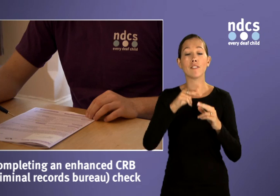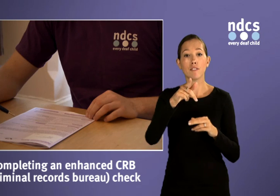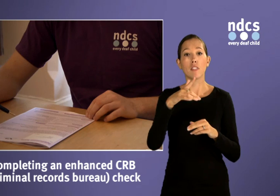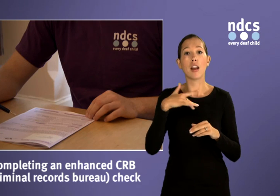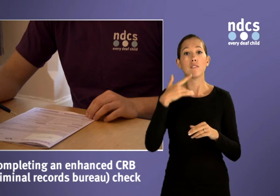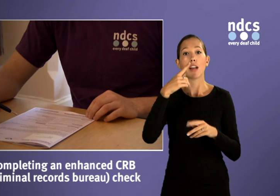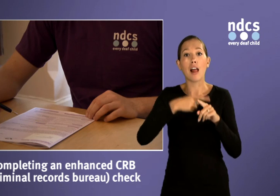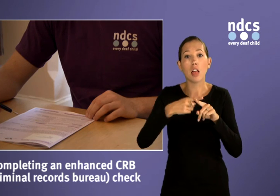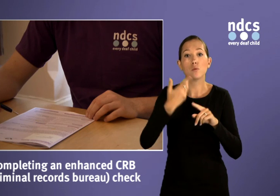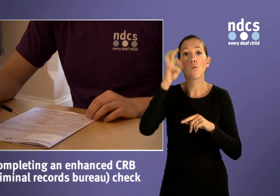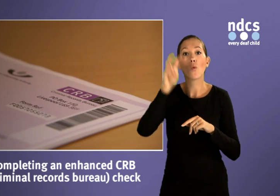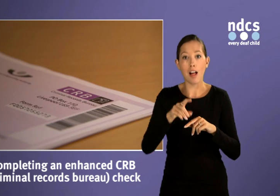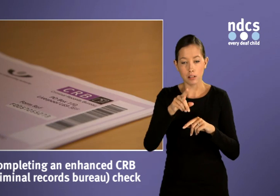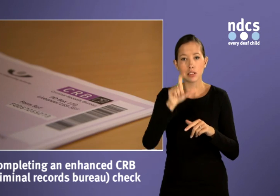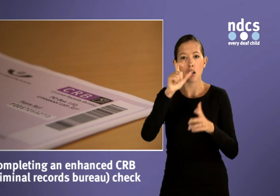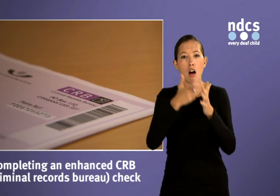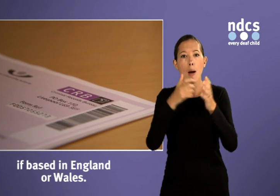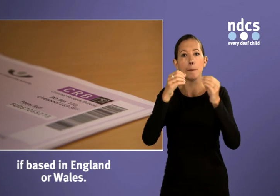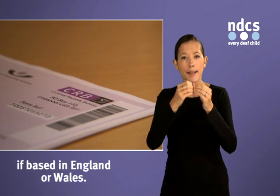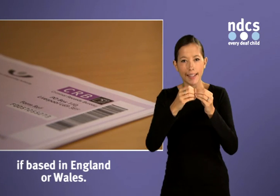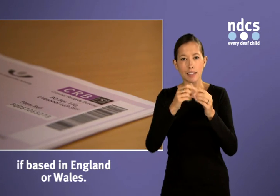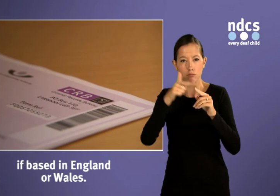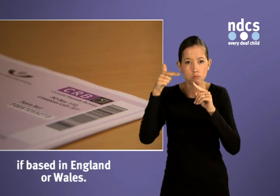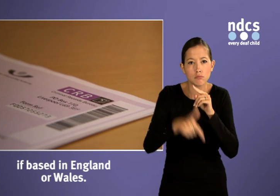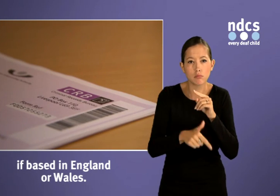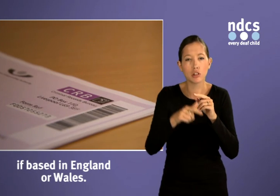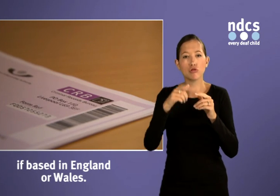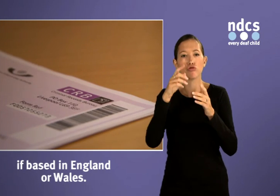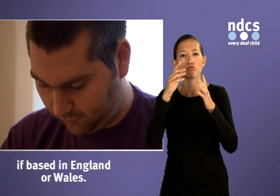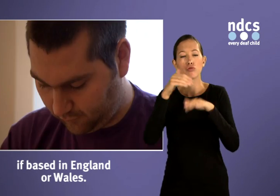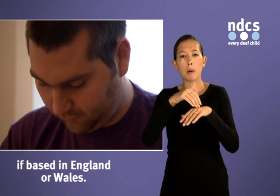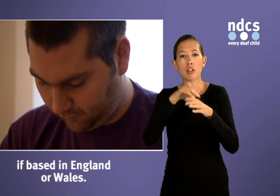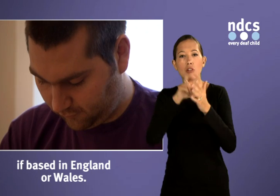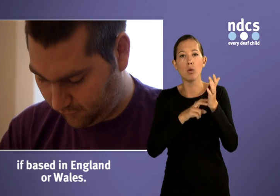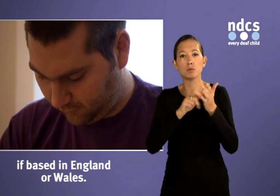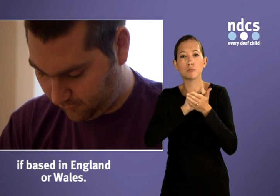completing an enhanced CRB, Criminal Records Bureau check if based in England or Wales,